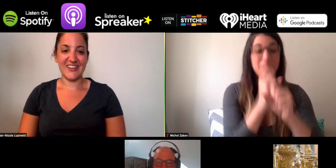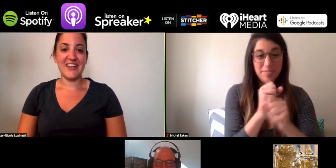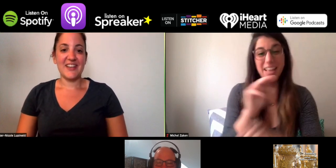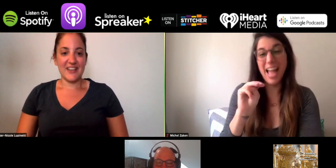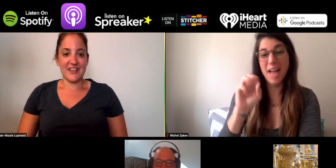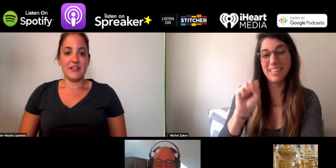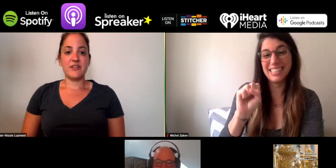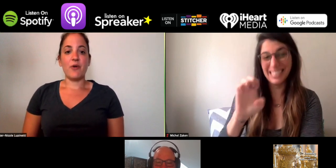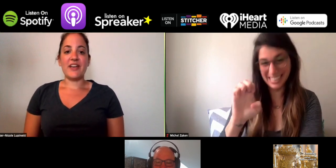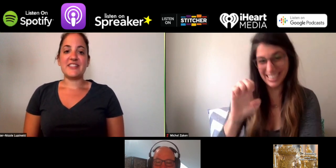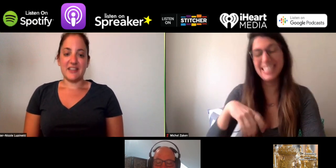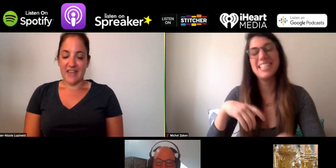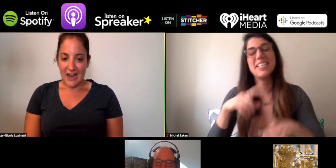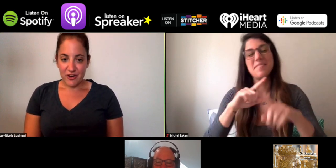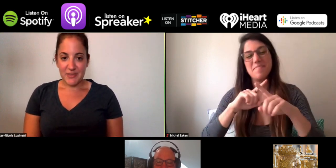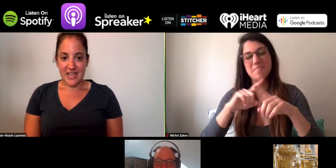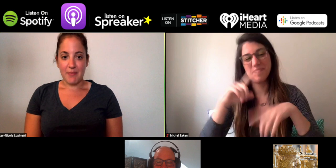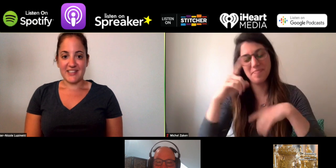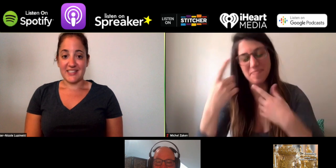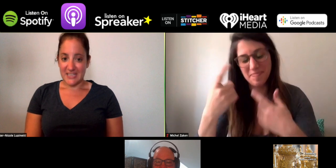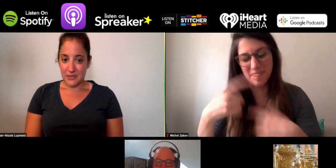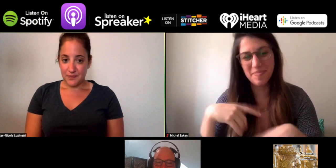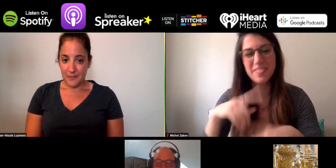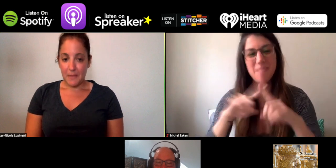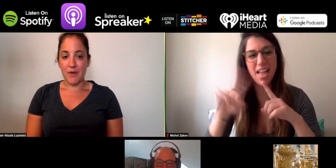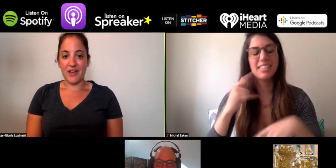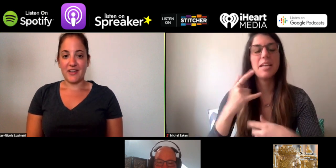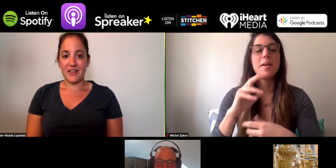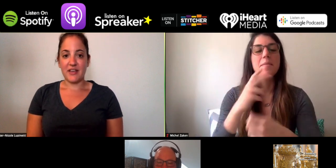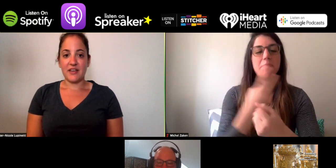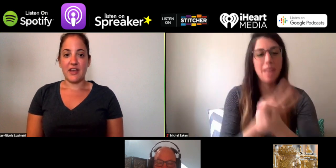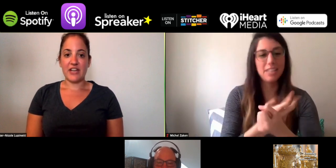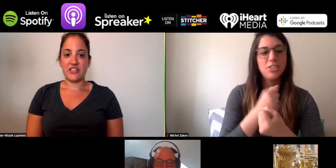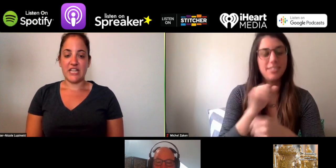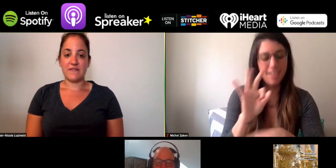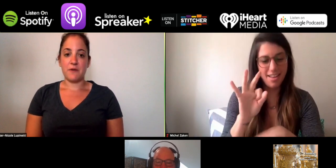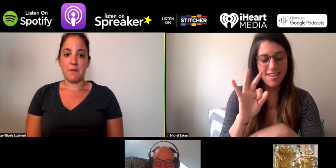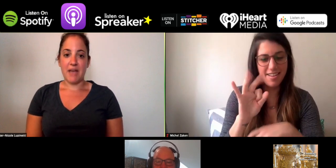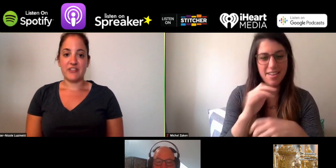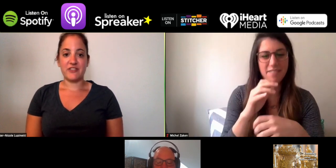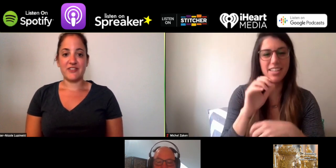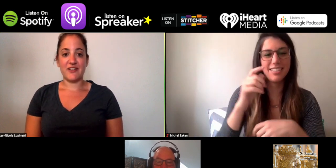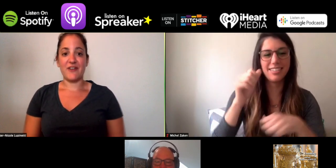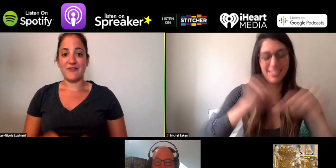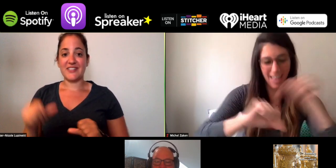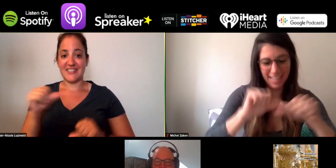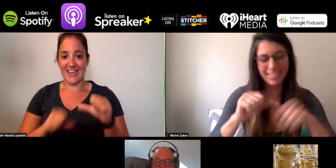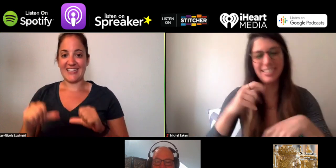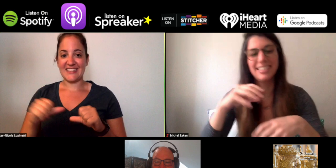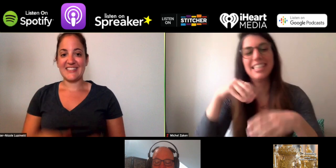Sure. So it's, the acronym is MSSC, but it actually stands for Masters